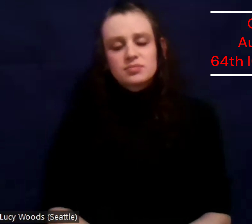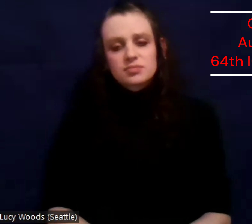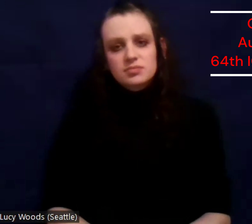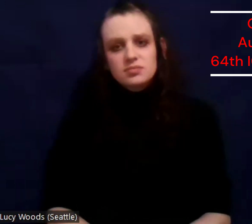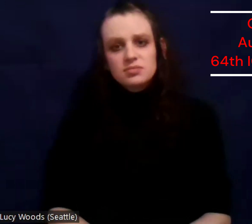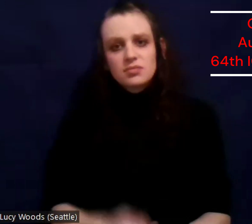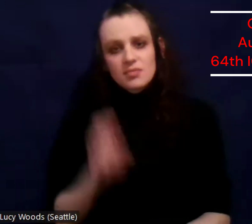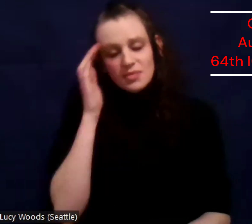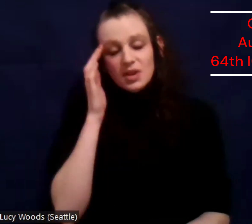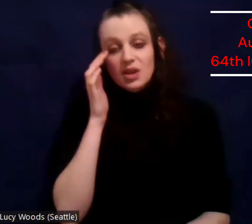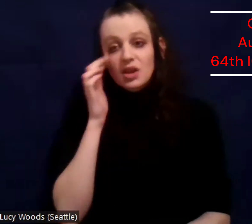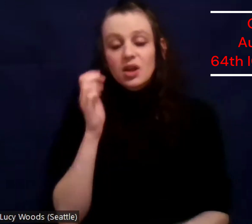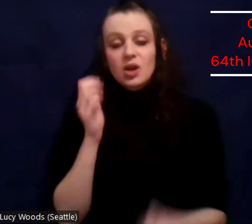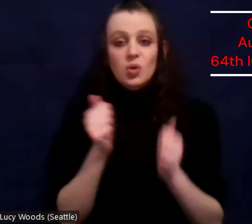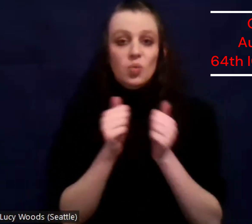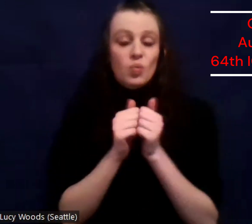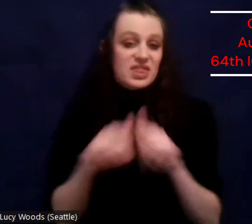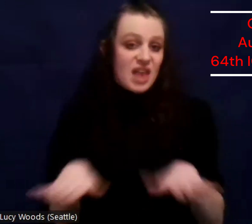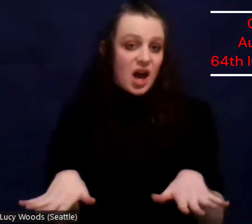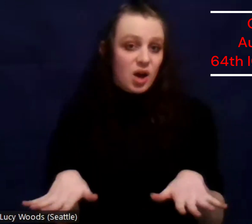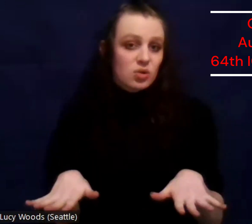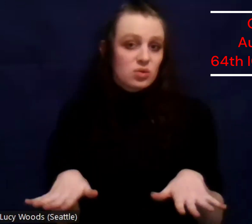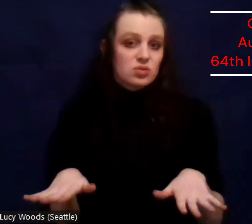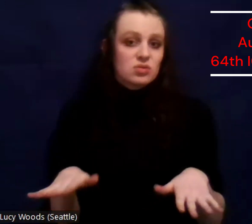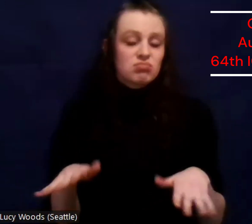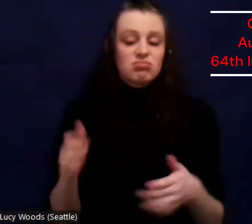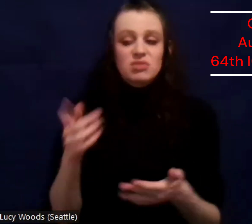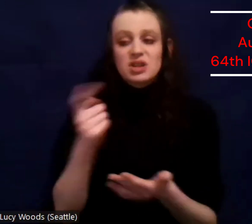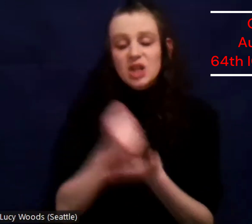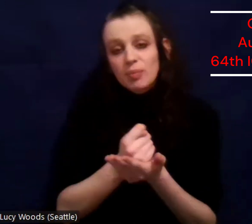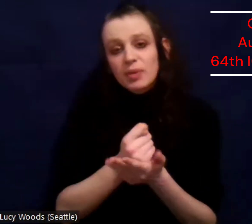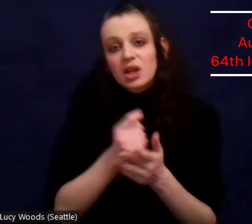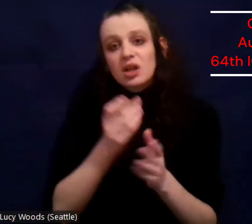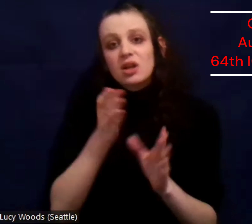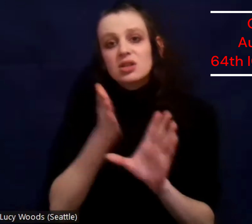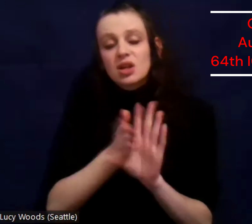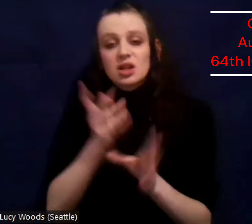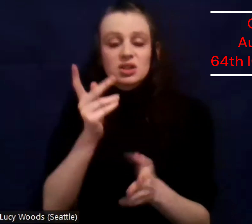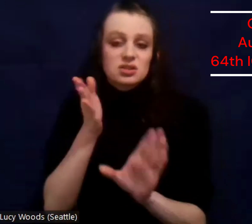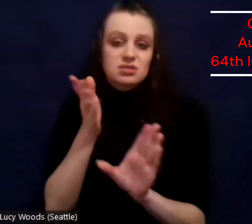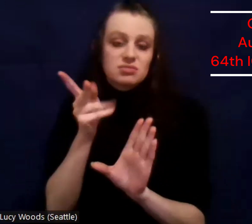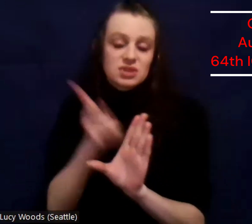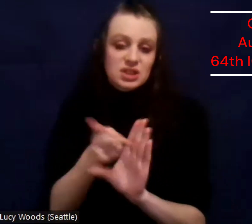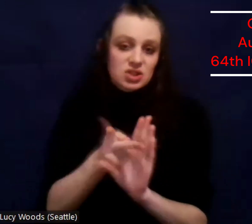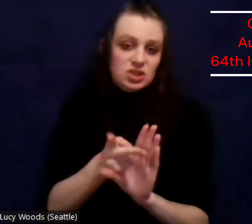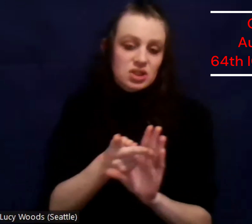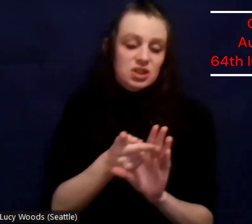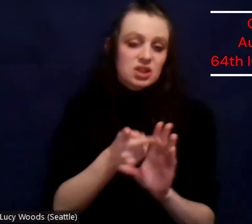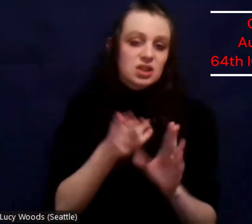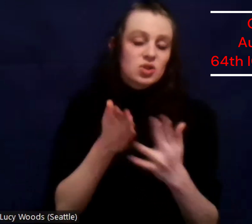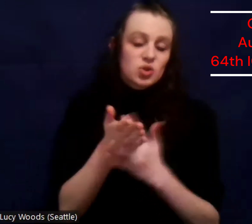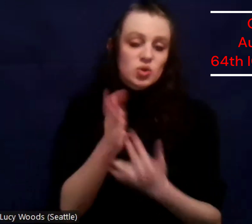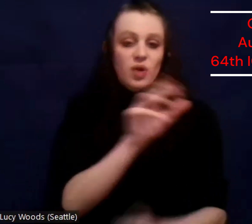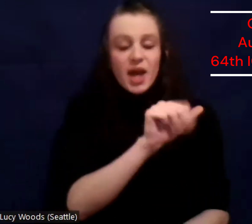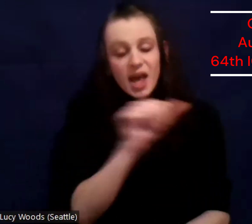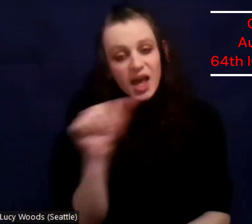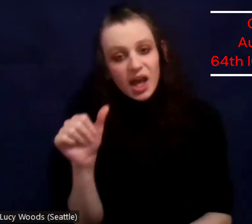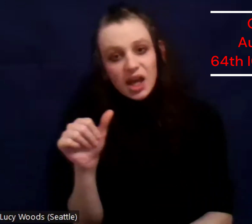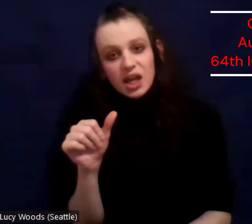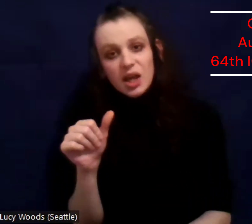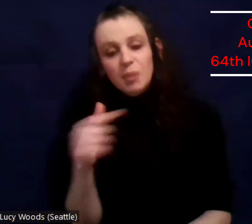have the life that I have today without the help that I receive in Alcoholics Anonymous and through Alcoholics Anonymous and with Alcoholics